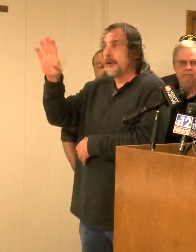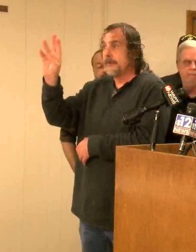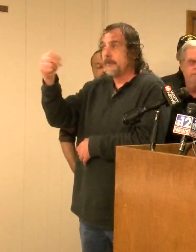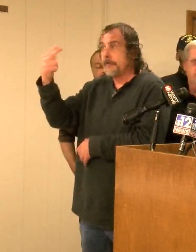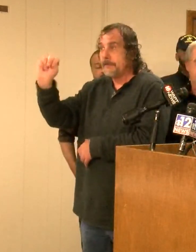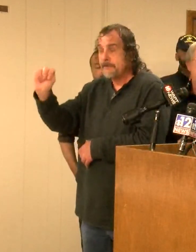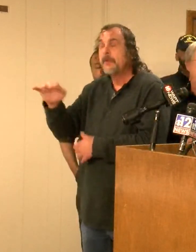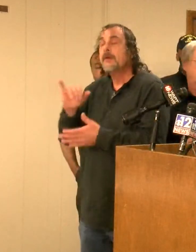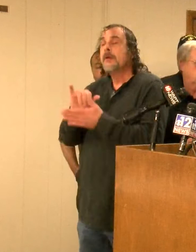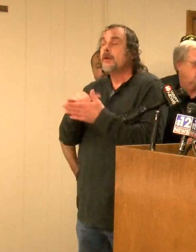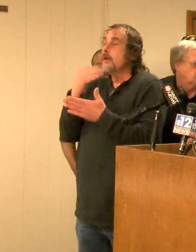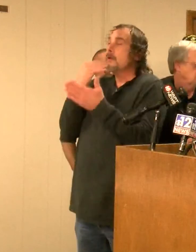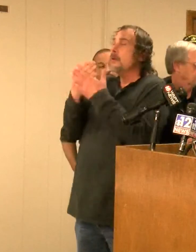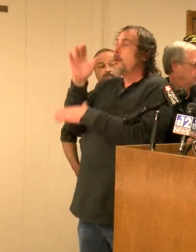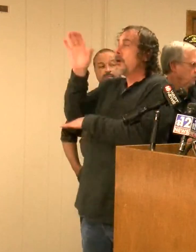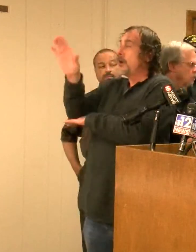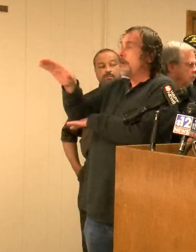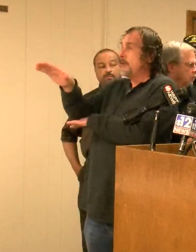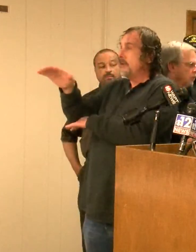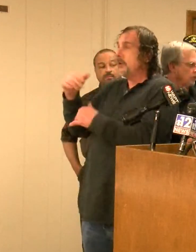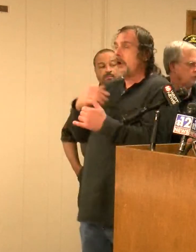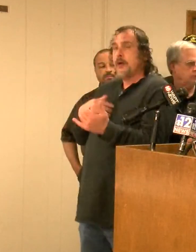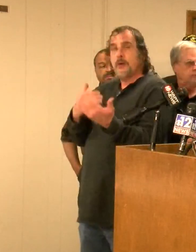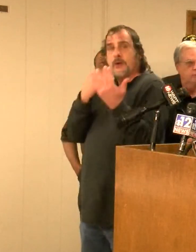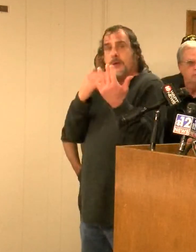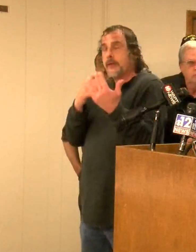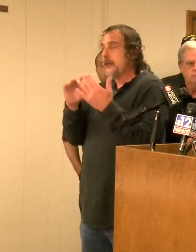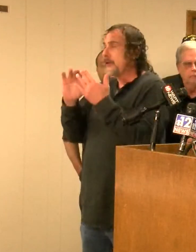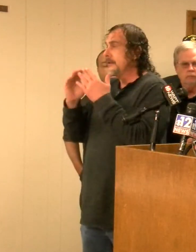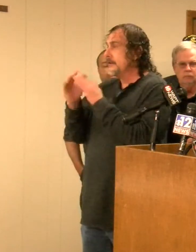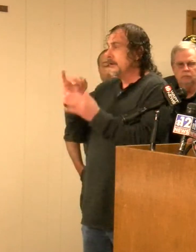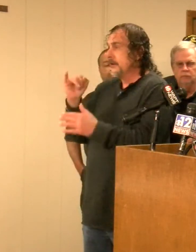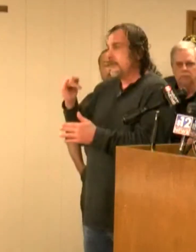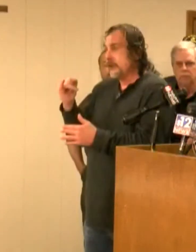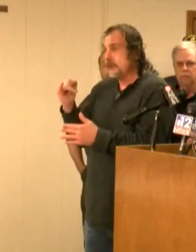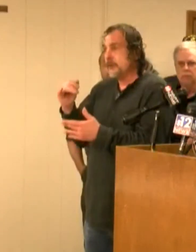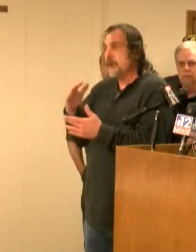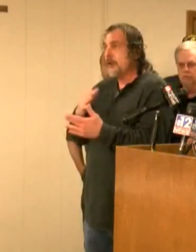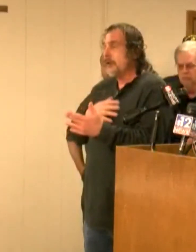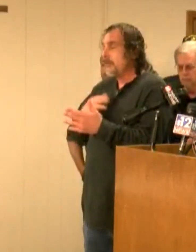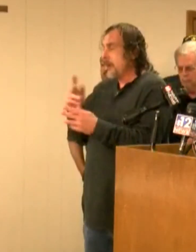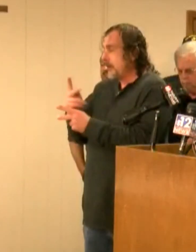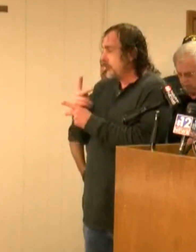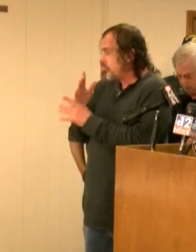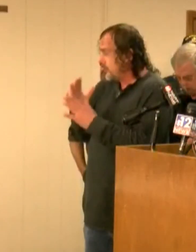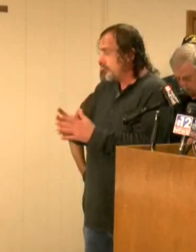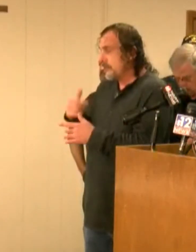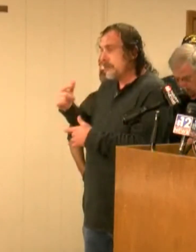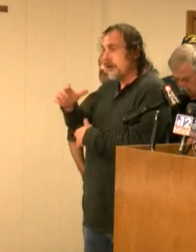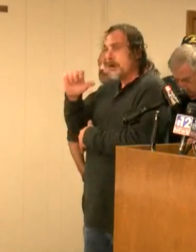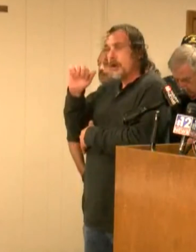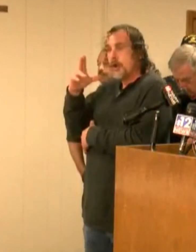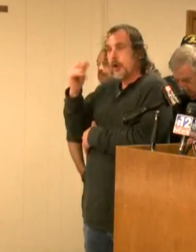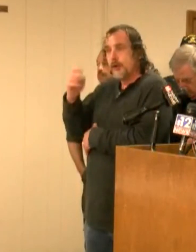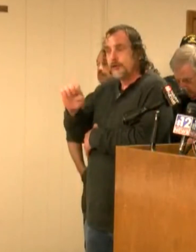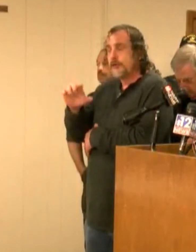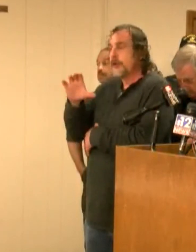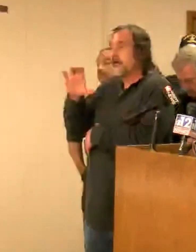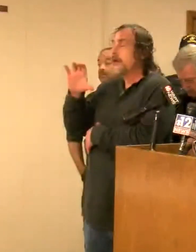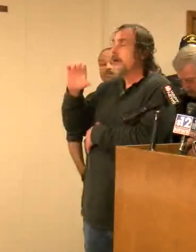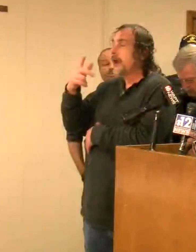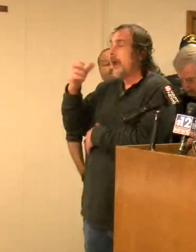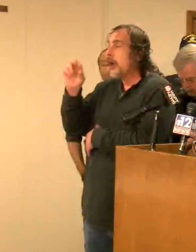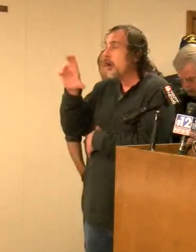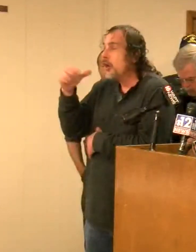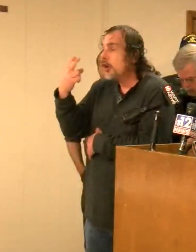Good afternoon. I would also like to thank the City of Jackson, my fellow supervisor, Supervisor Archie, Supervisor Calhoun,